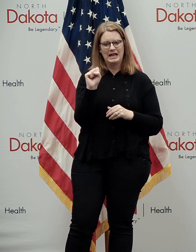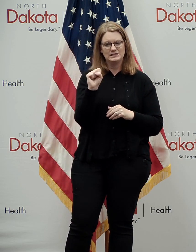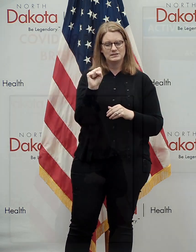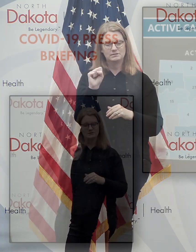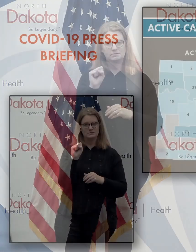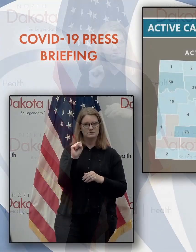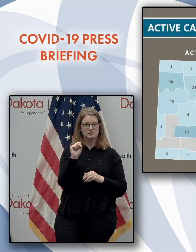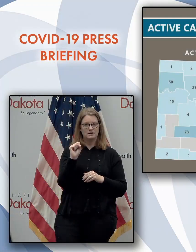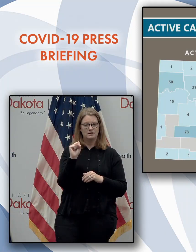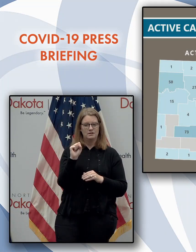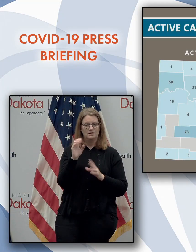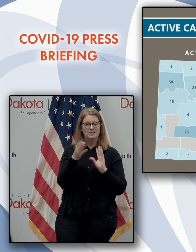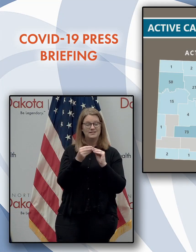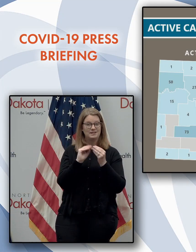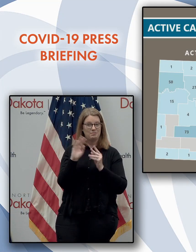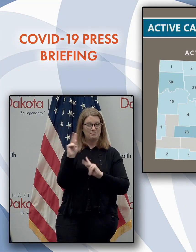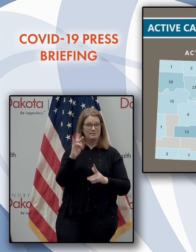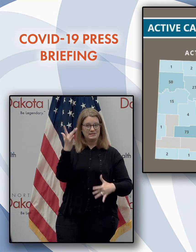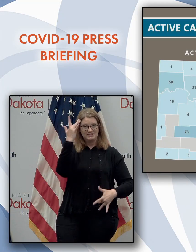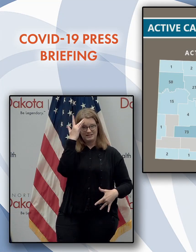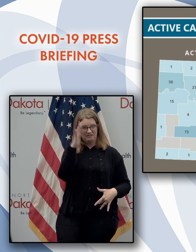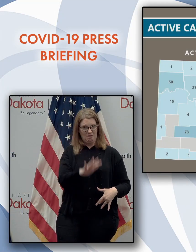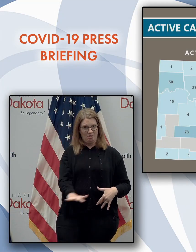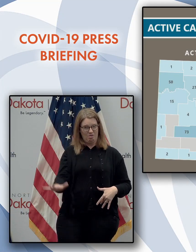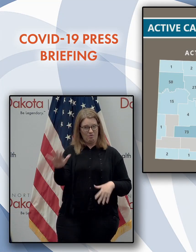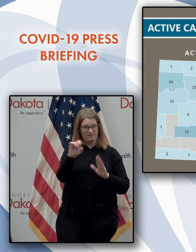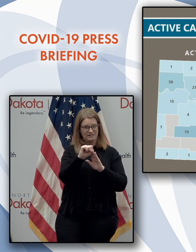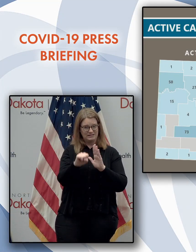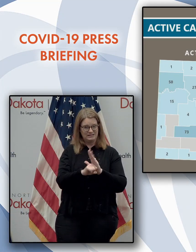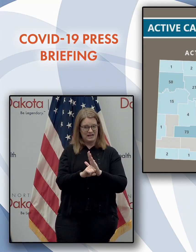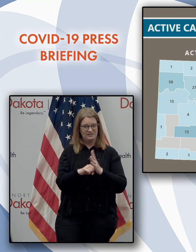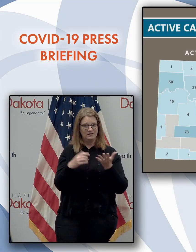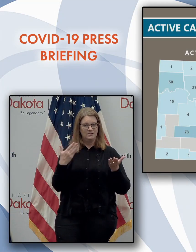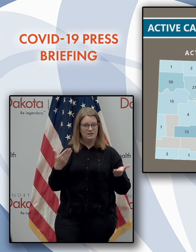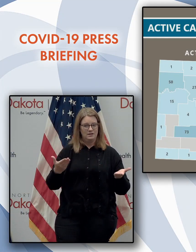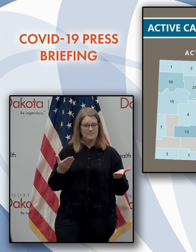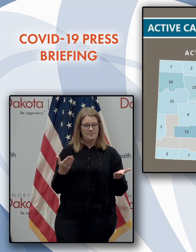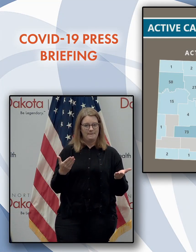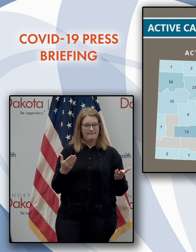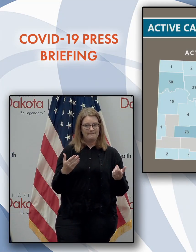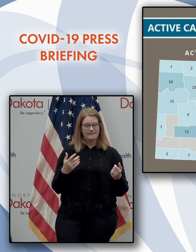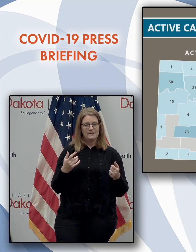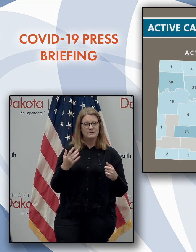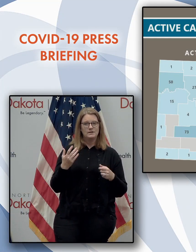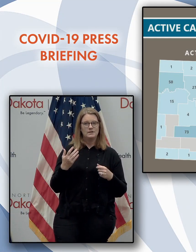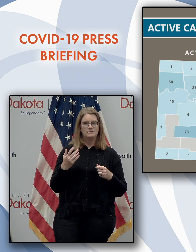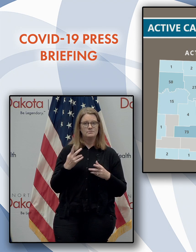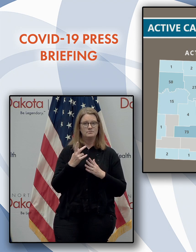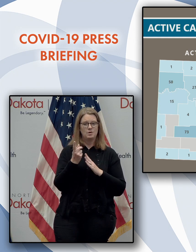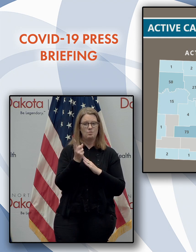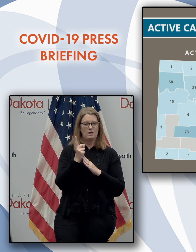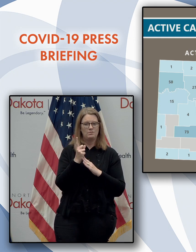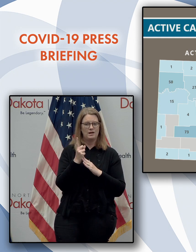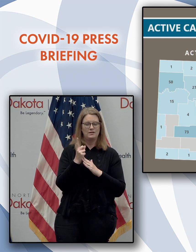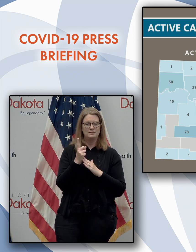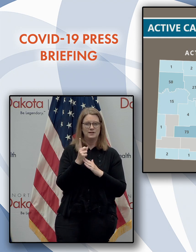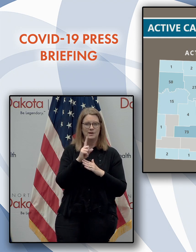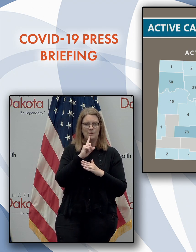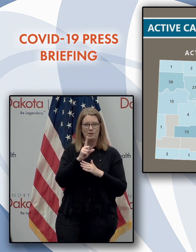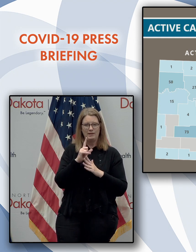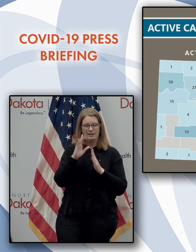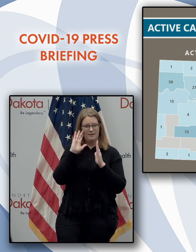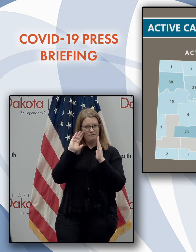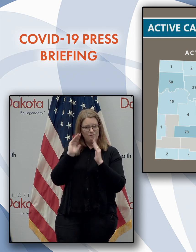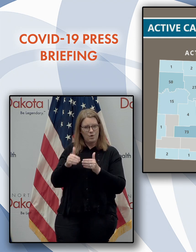from active cases statewide, and the prevalence around the state, early on, this was really concentrated in